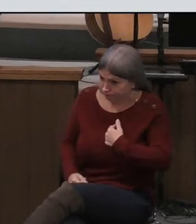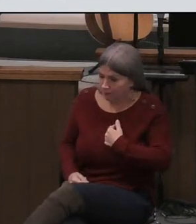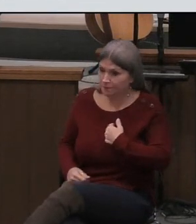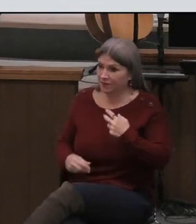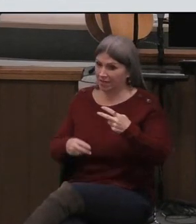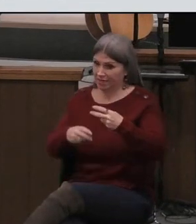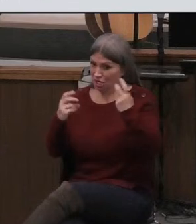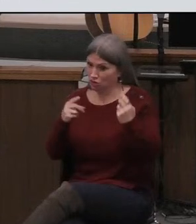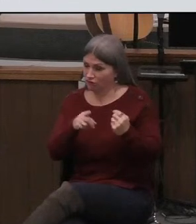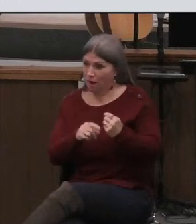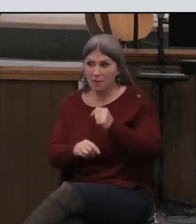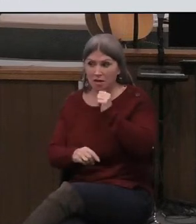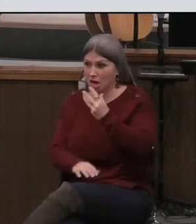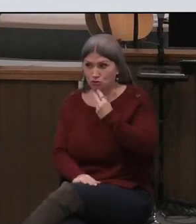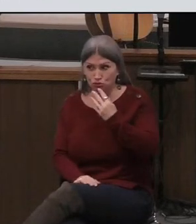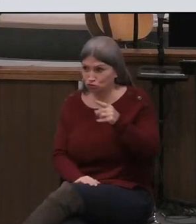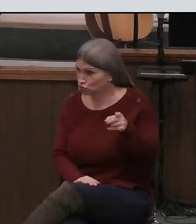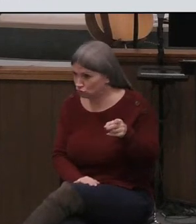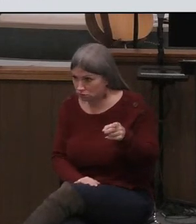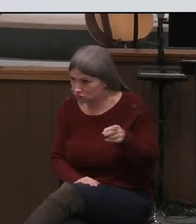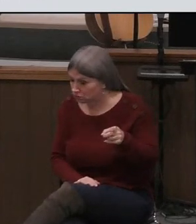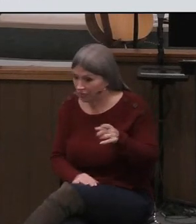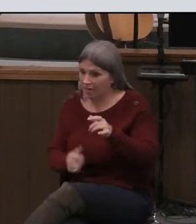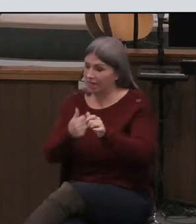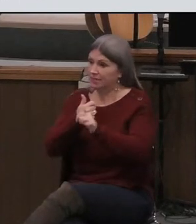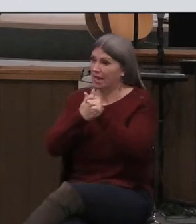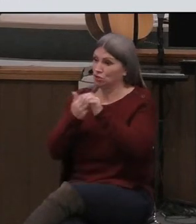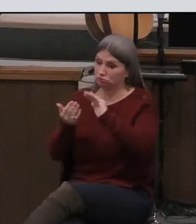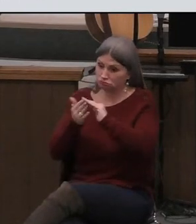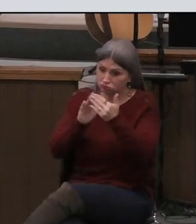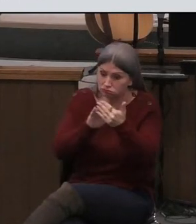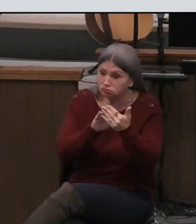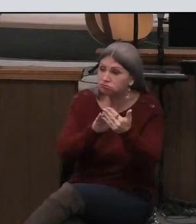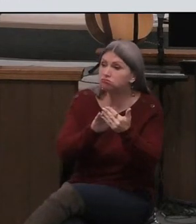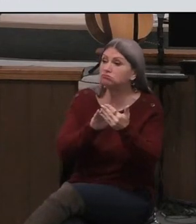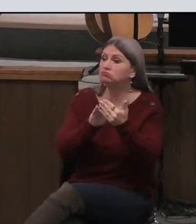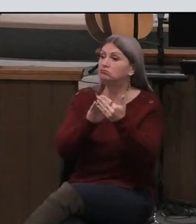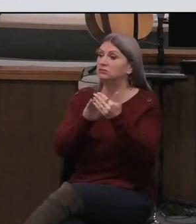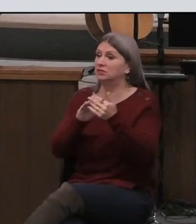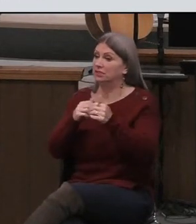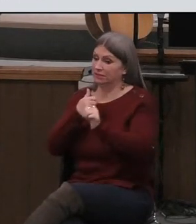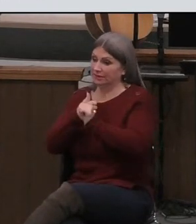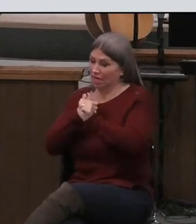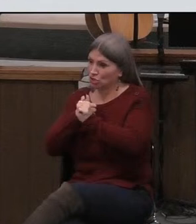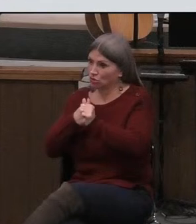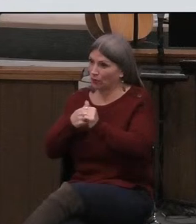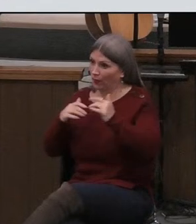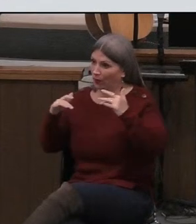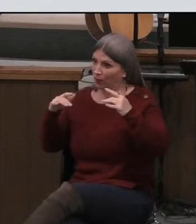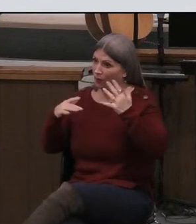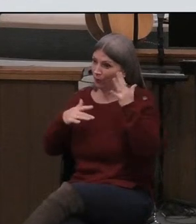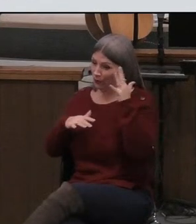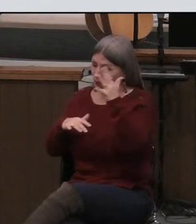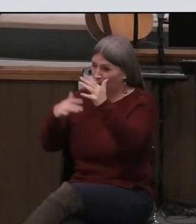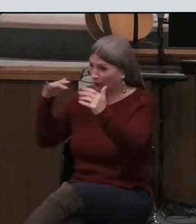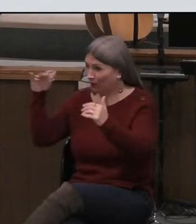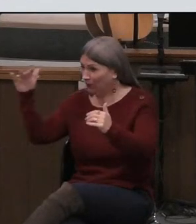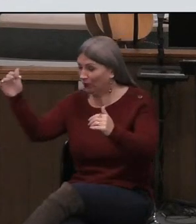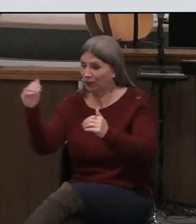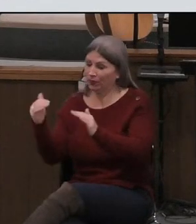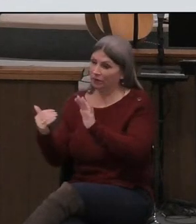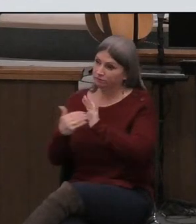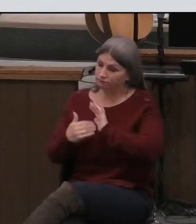danger from Gentiles, danger in the city, danger in the wilderness,